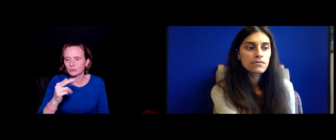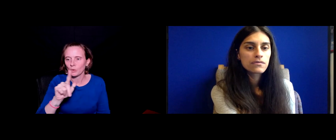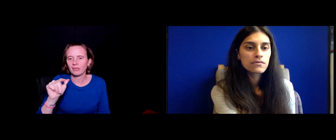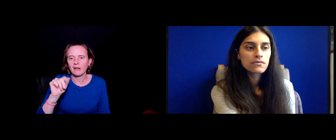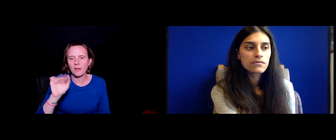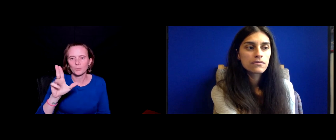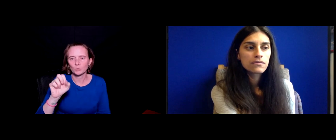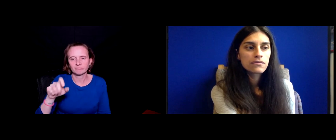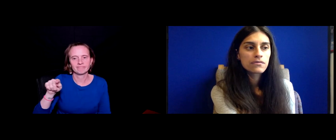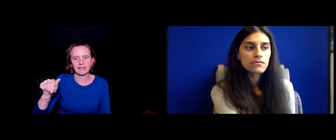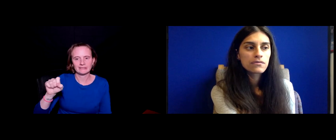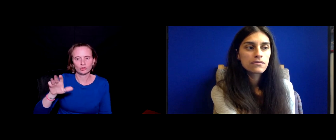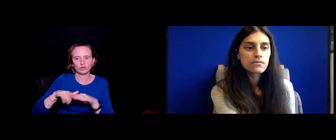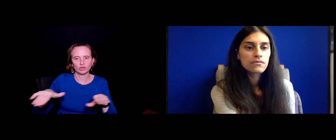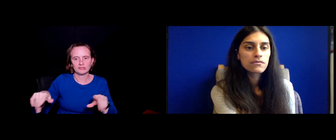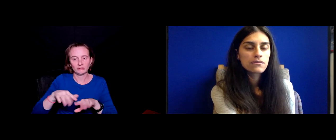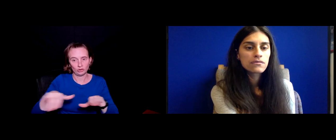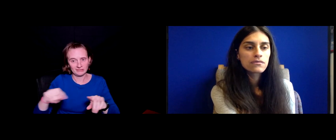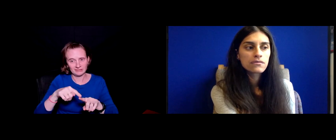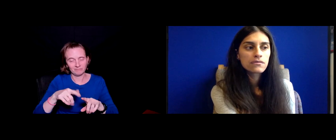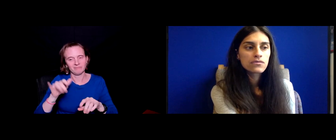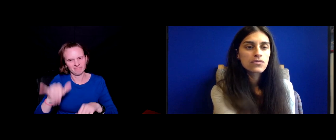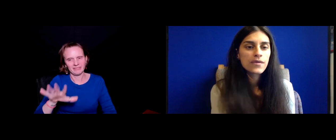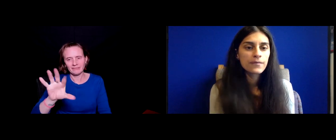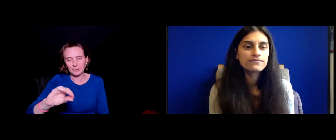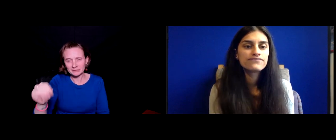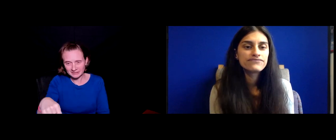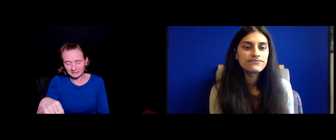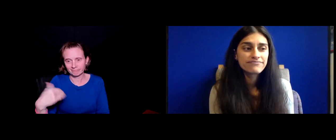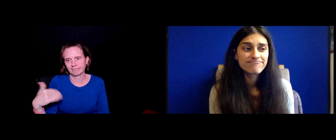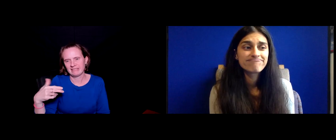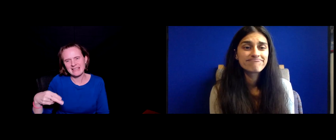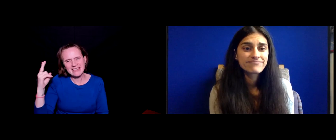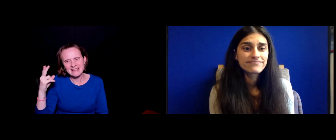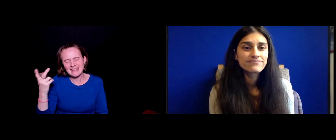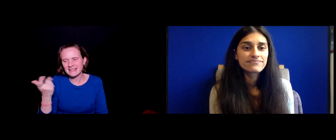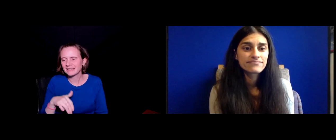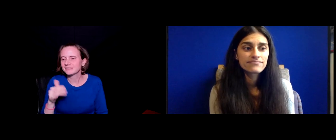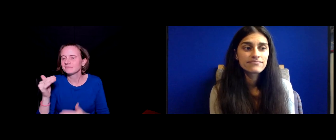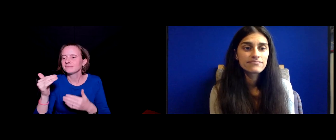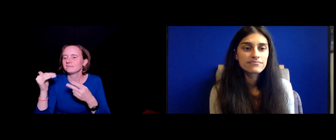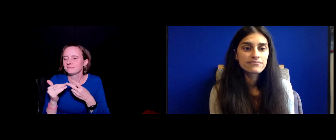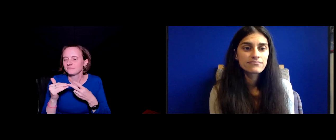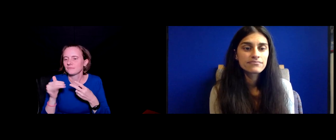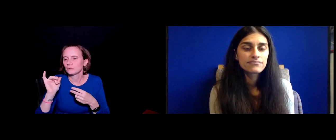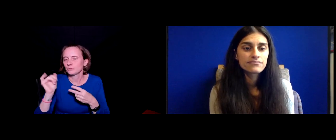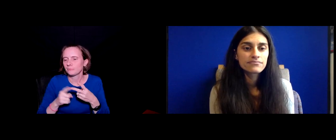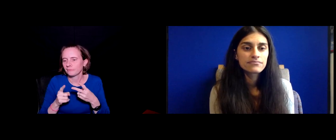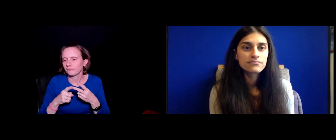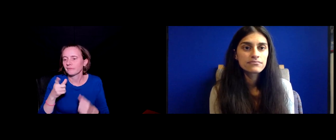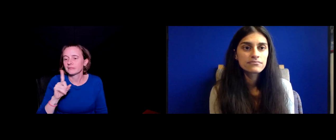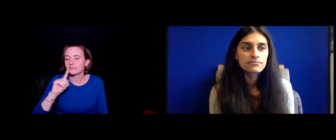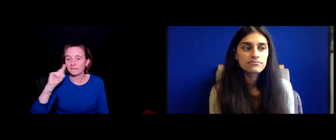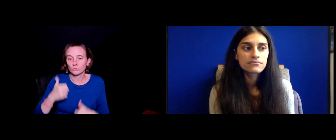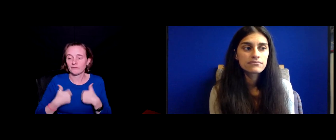50% of the deaf community that has been sexually abused as children. 50%, that's a very high number